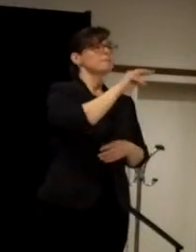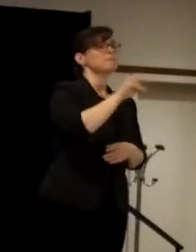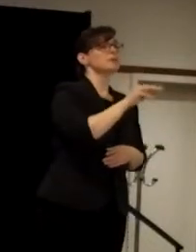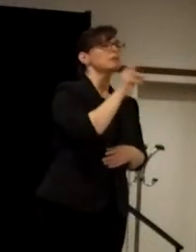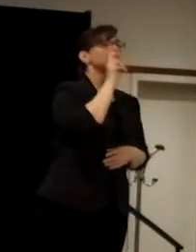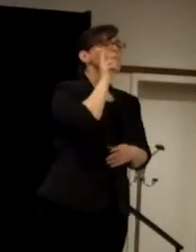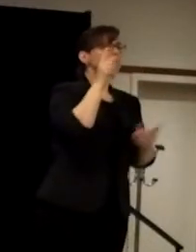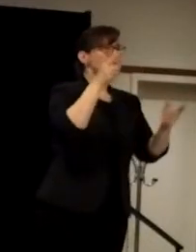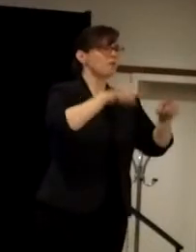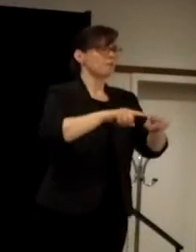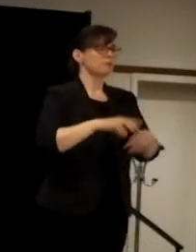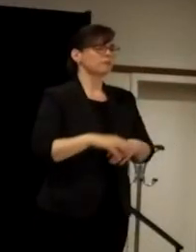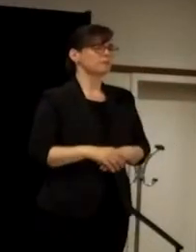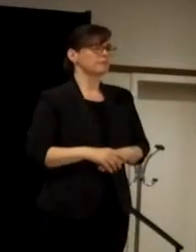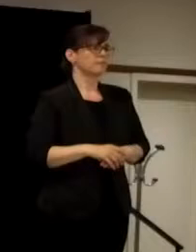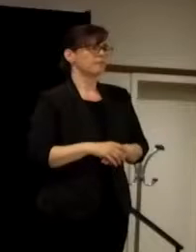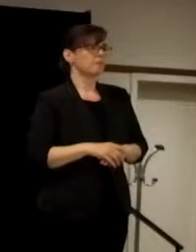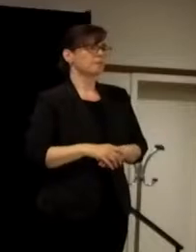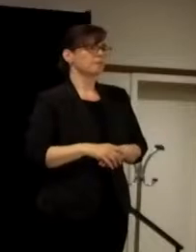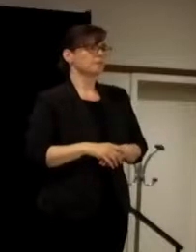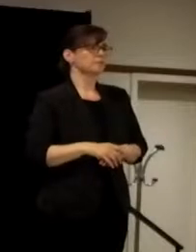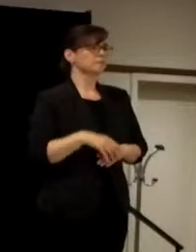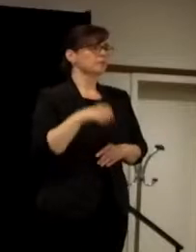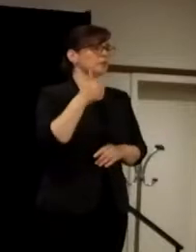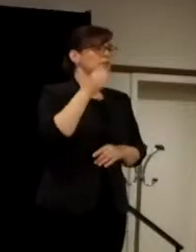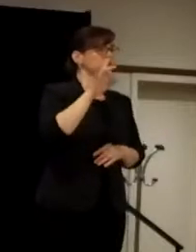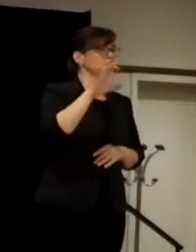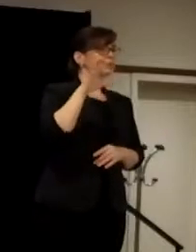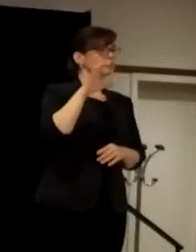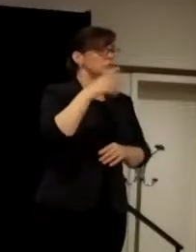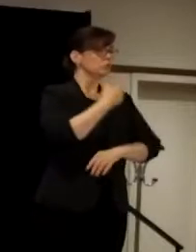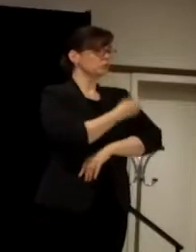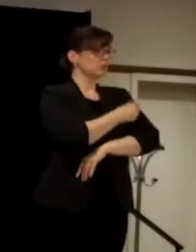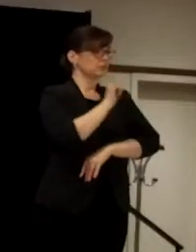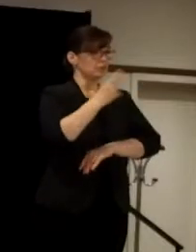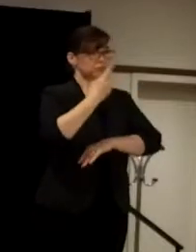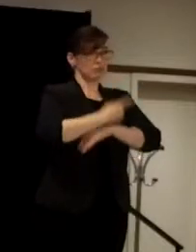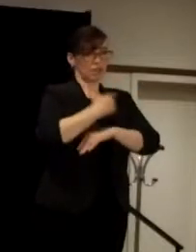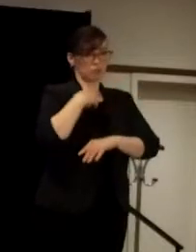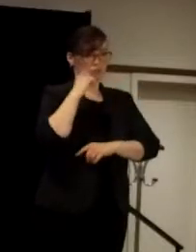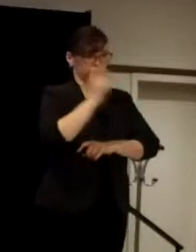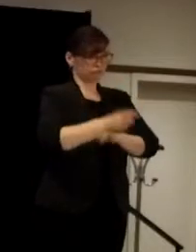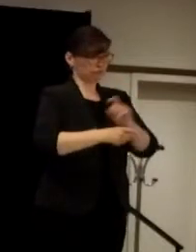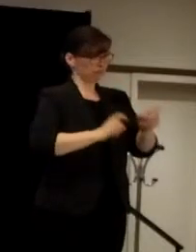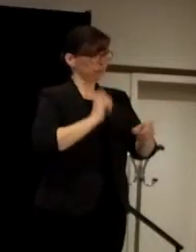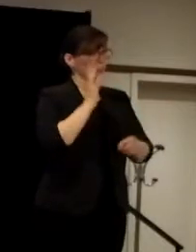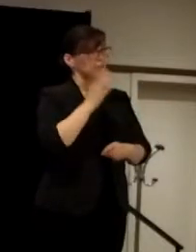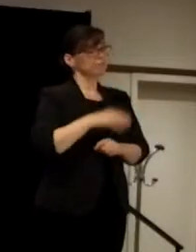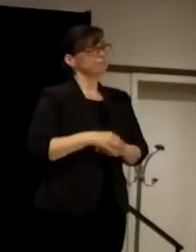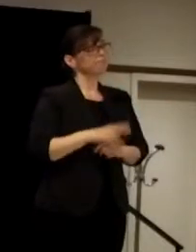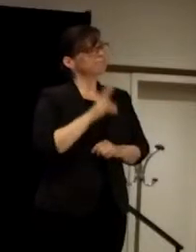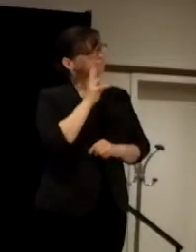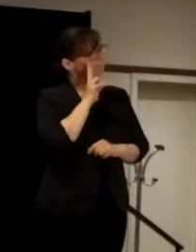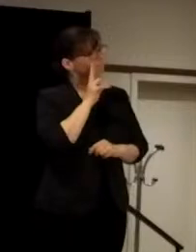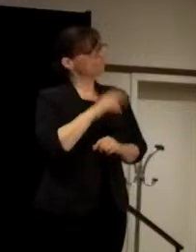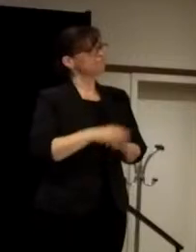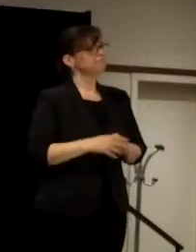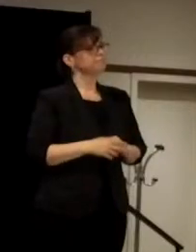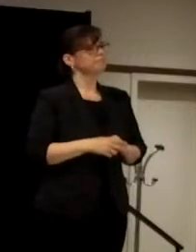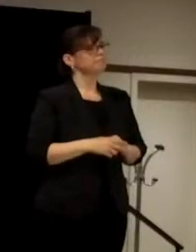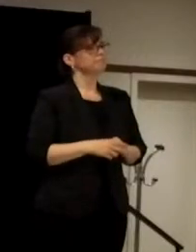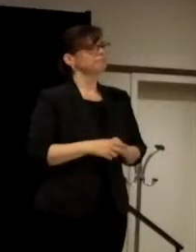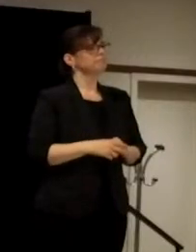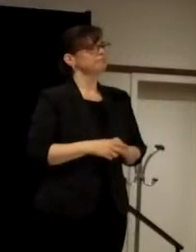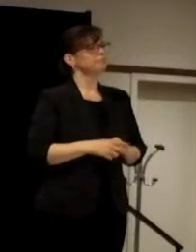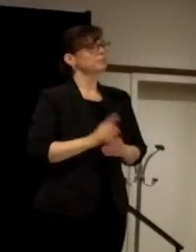We'll do up to 1,800 shots that day, but we've had the opportunity to have that kind of participation last week,